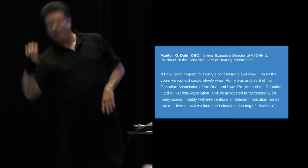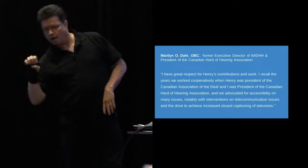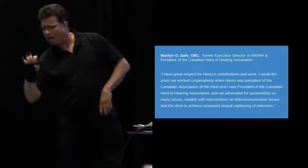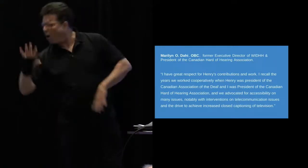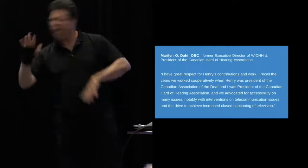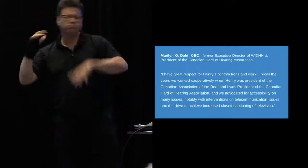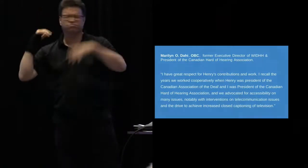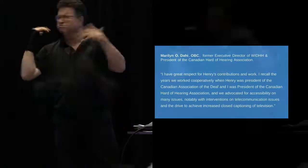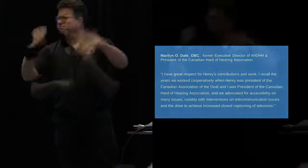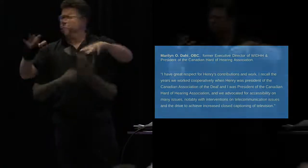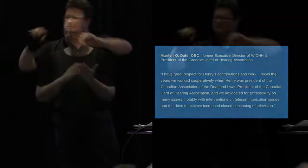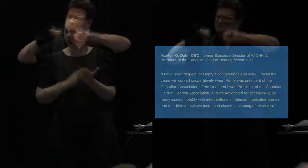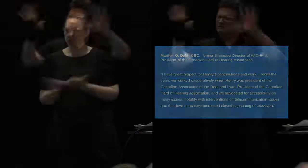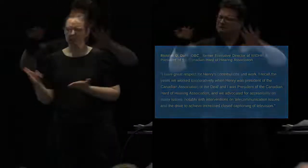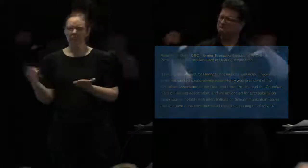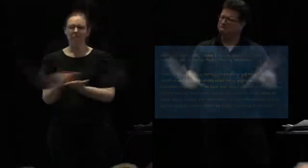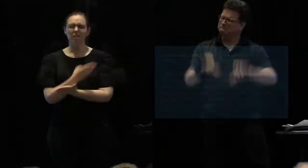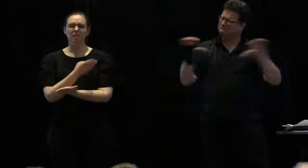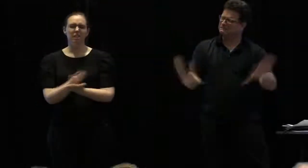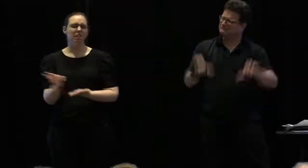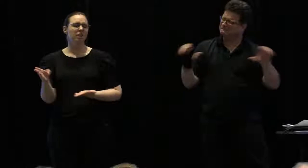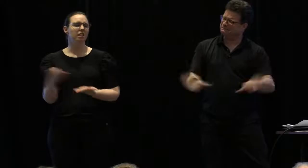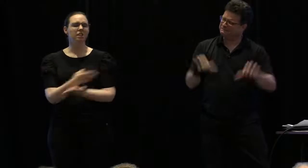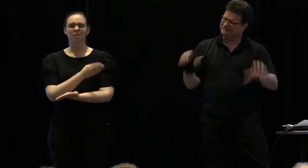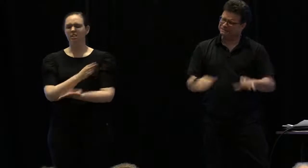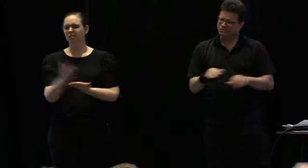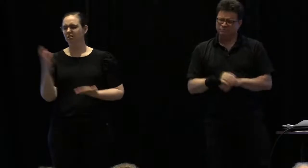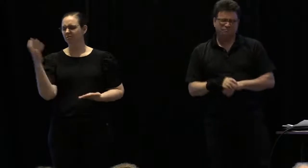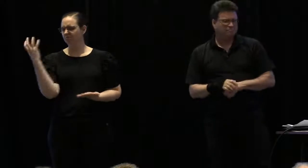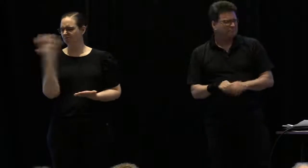And for the DIs as well here on stage, formidable.